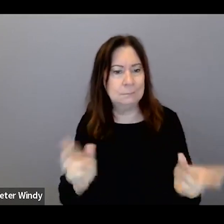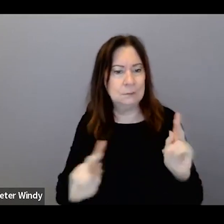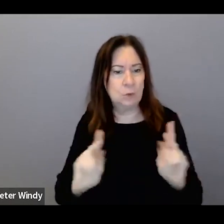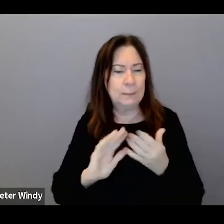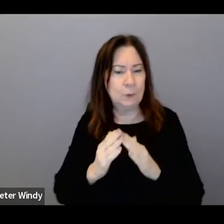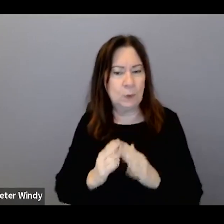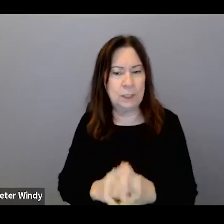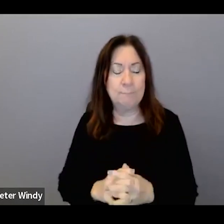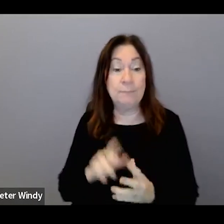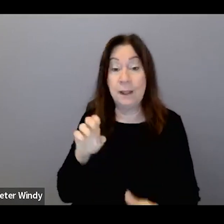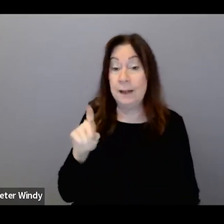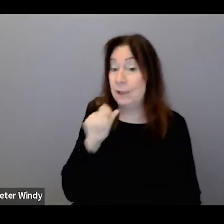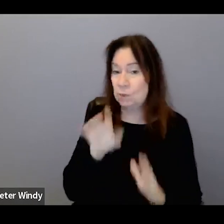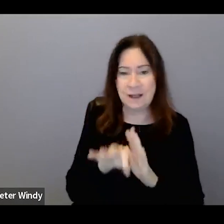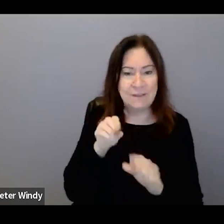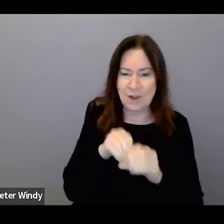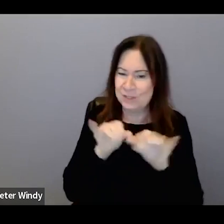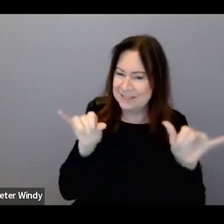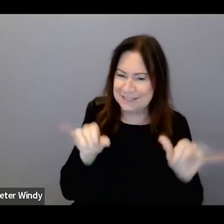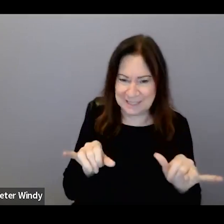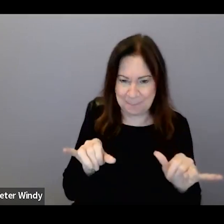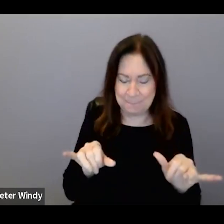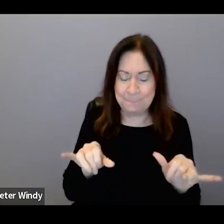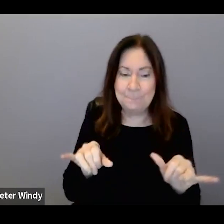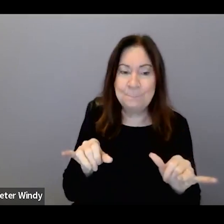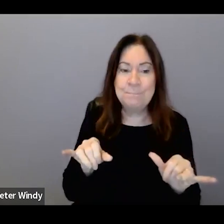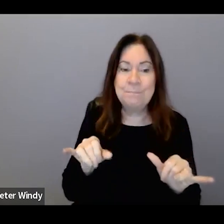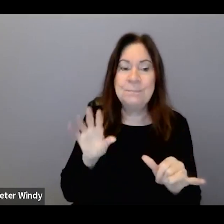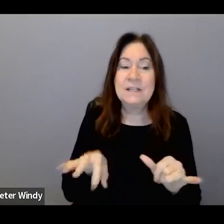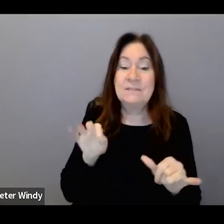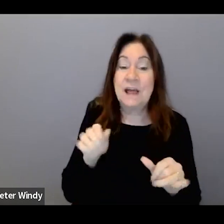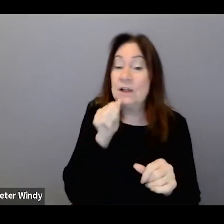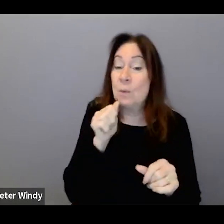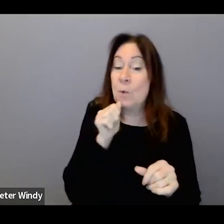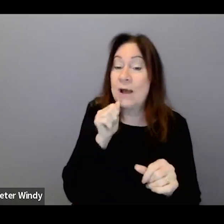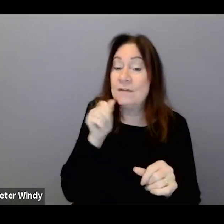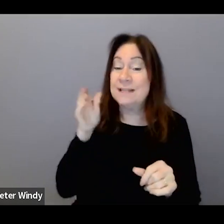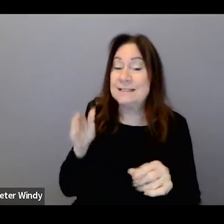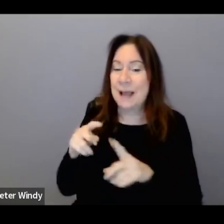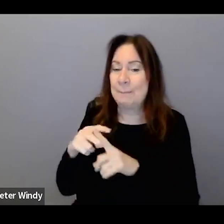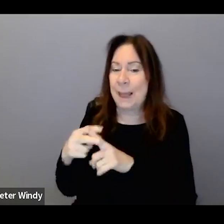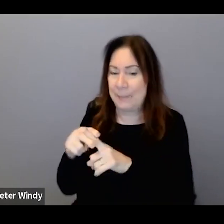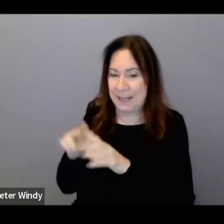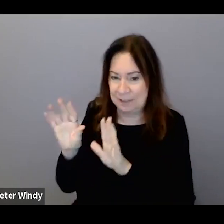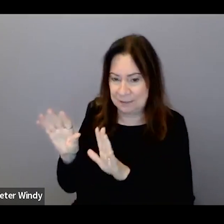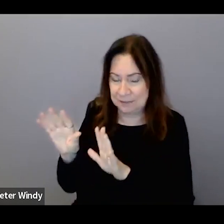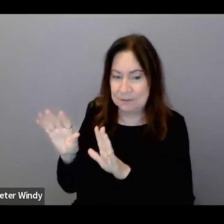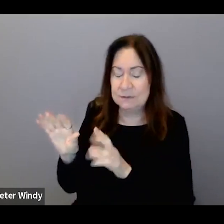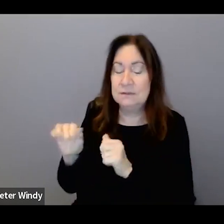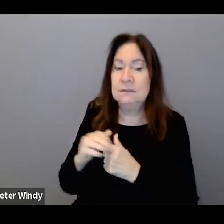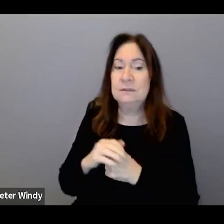So lead was not found in the system. It was found in private side plumbing, and